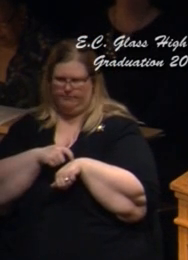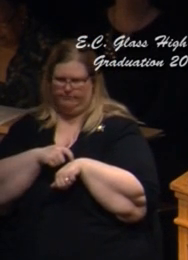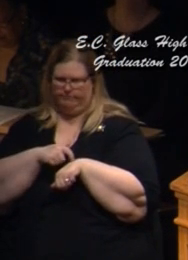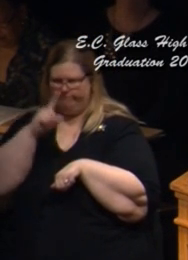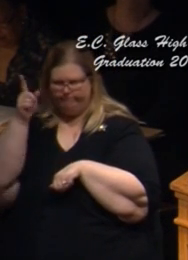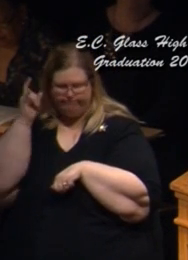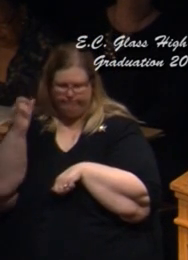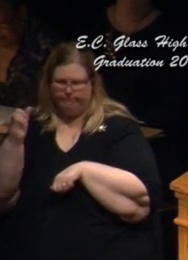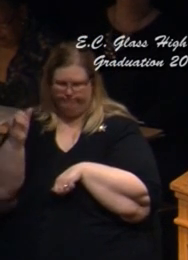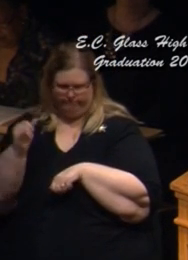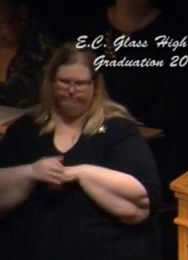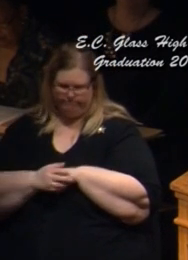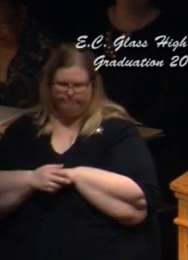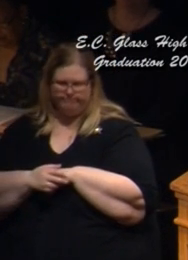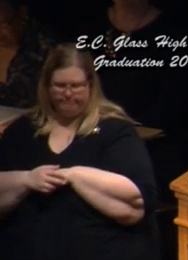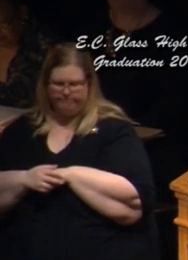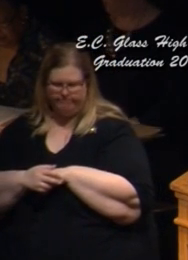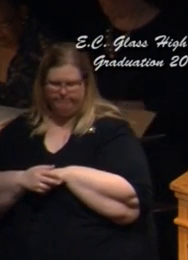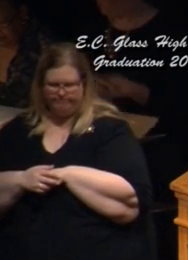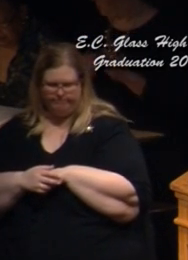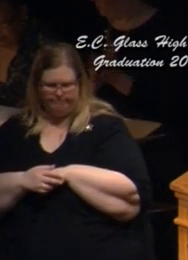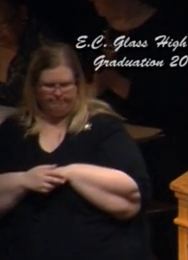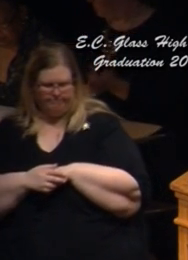for all time.